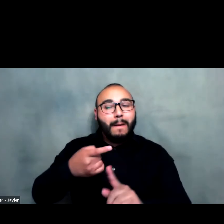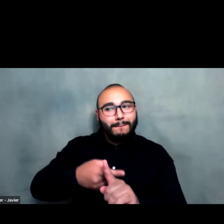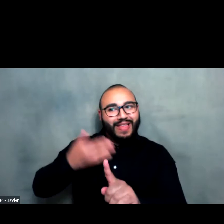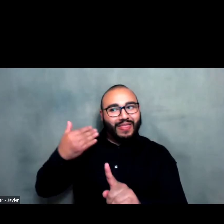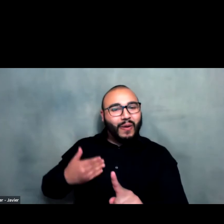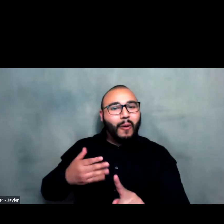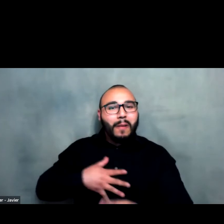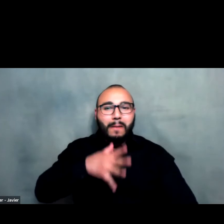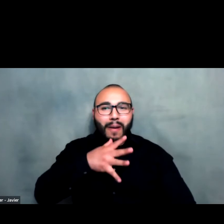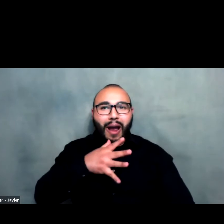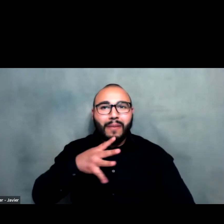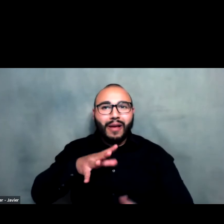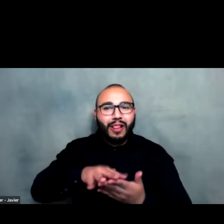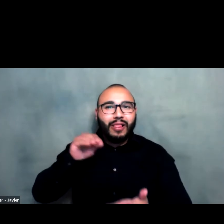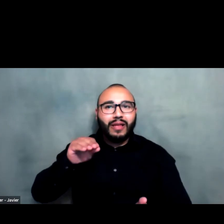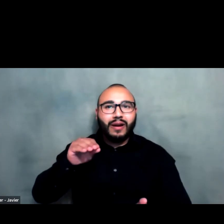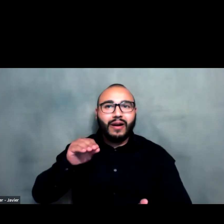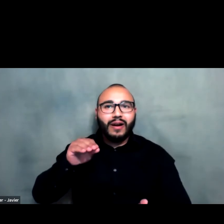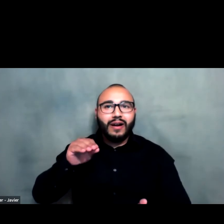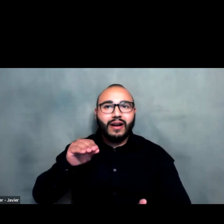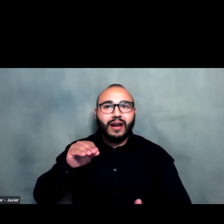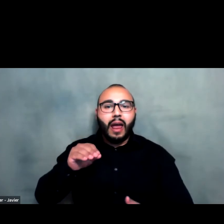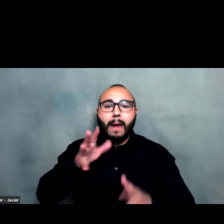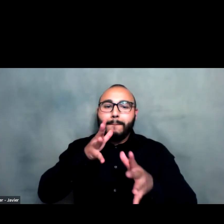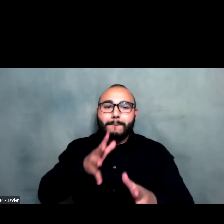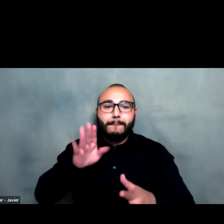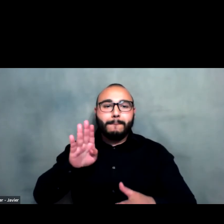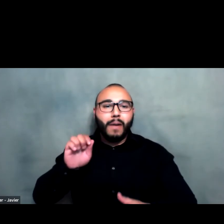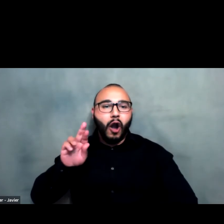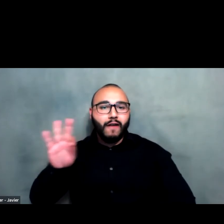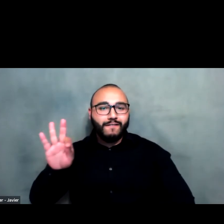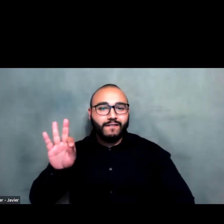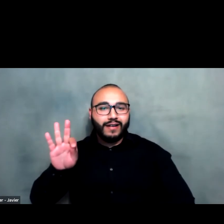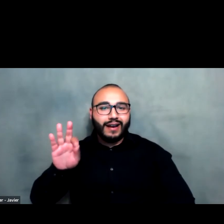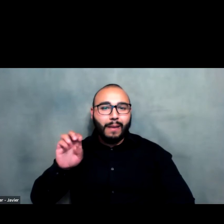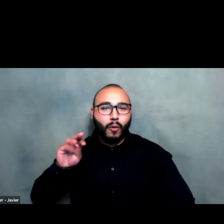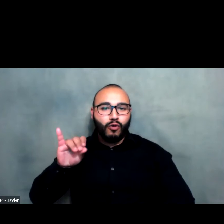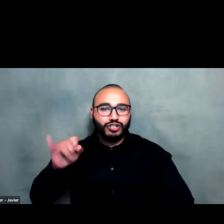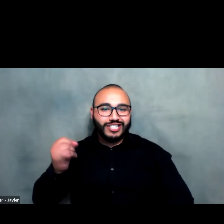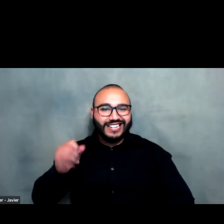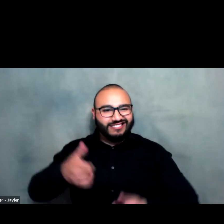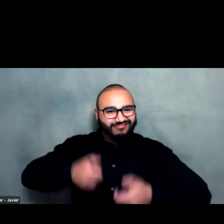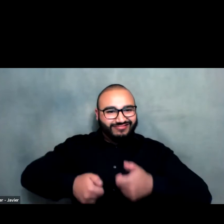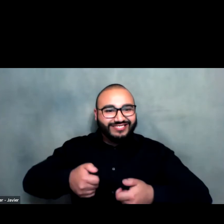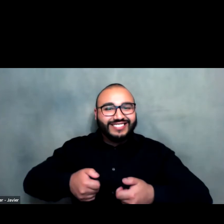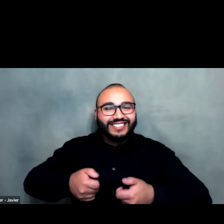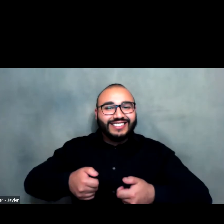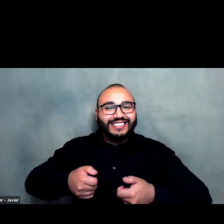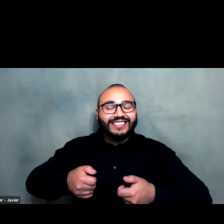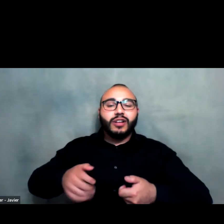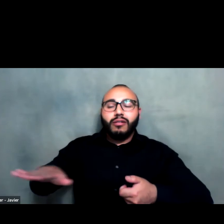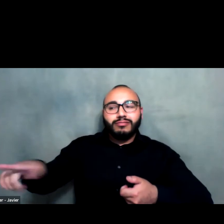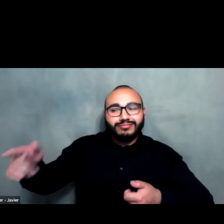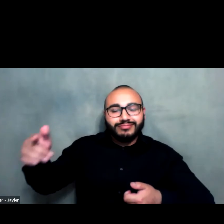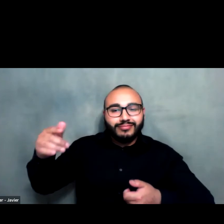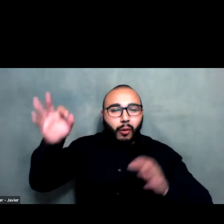And so I had to explain to her like what the barf emoji was and when to use it appropriately. She doesn't even text to begin with. So